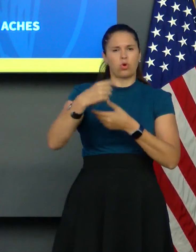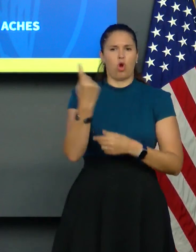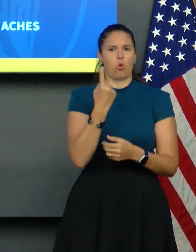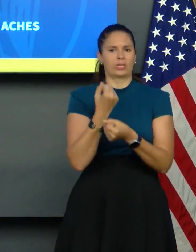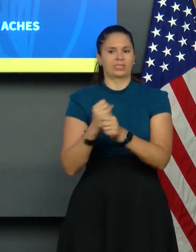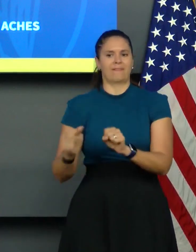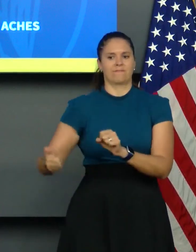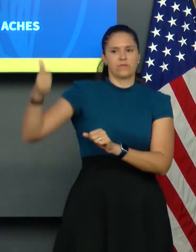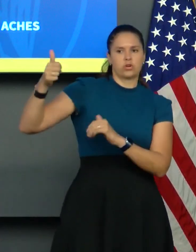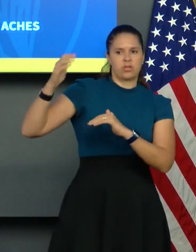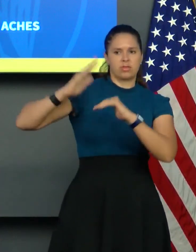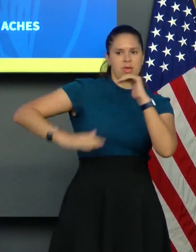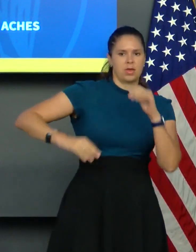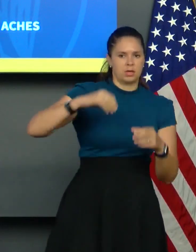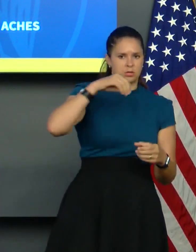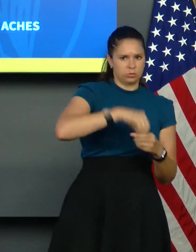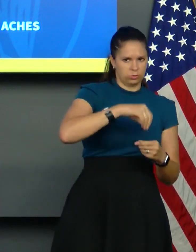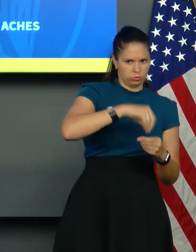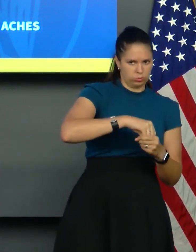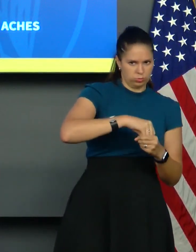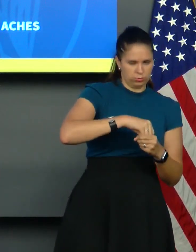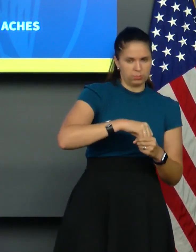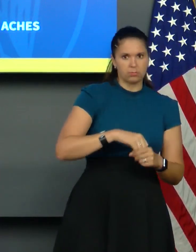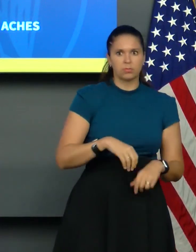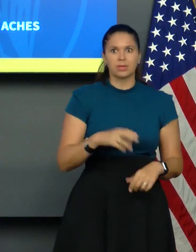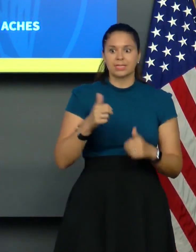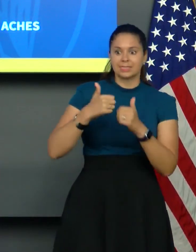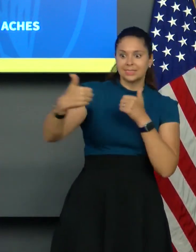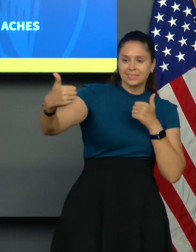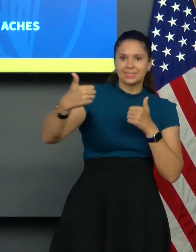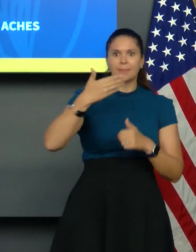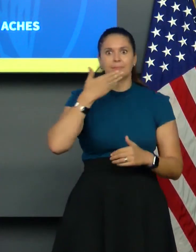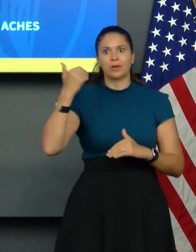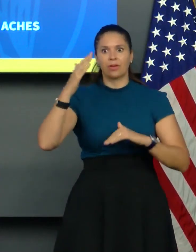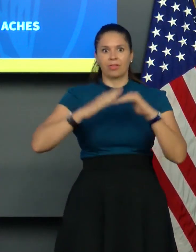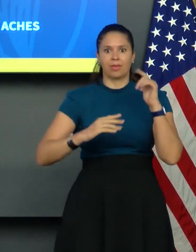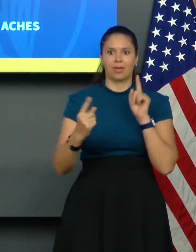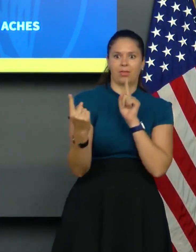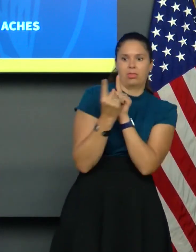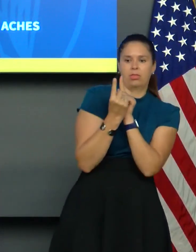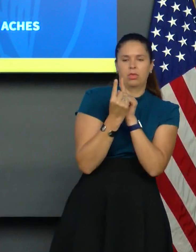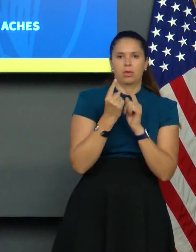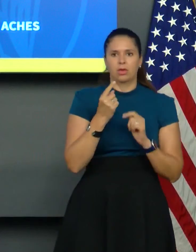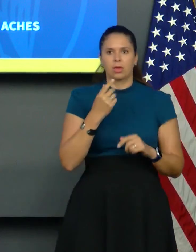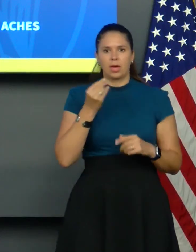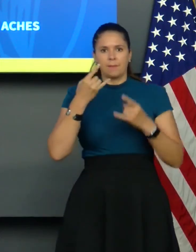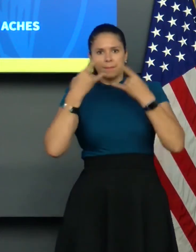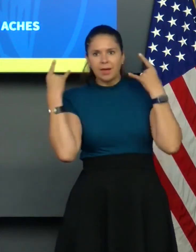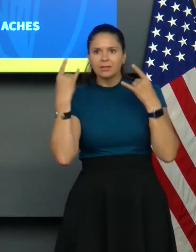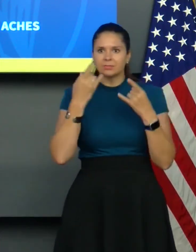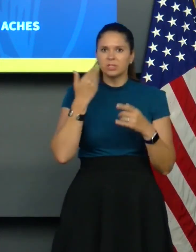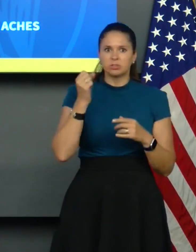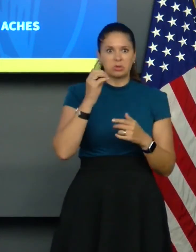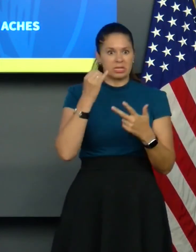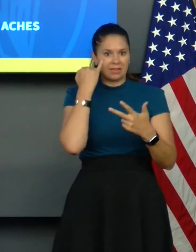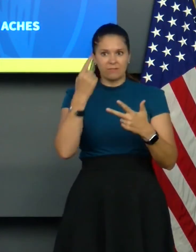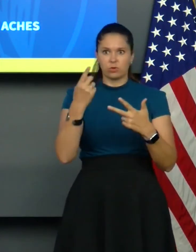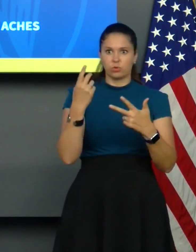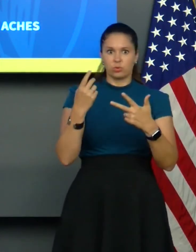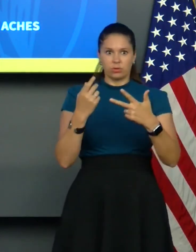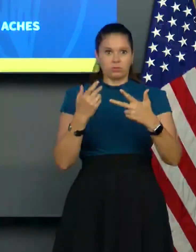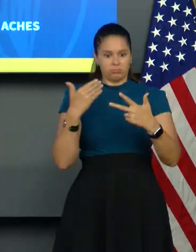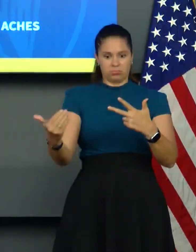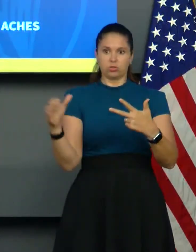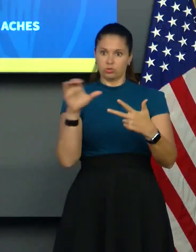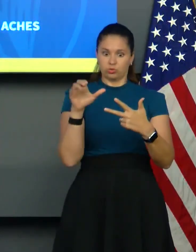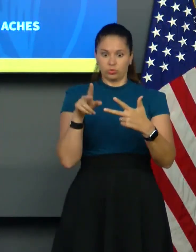safer than indoors, and distancing is better than not distancing and wearing a mask, and so any two of the three typically